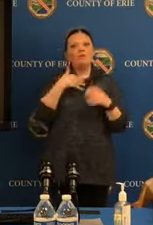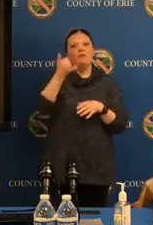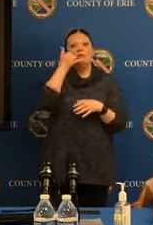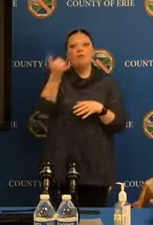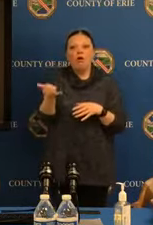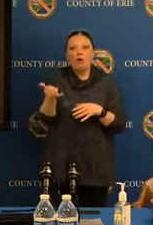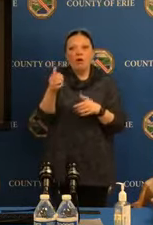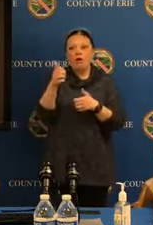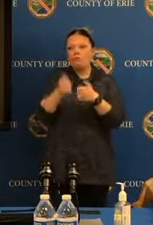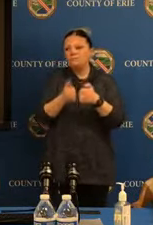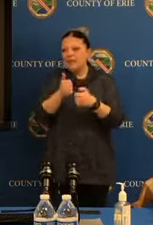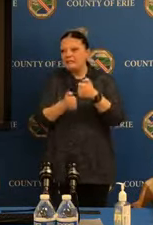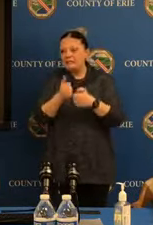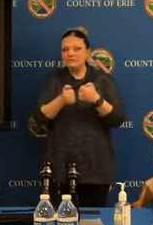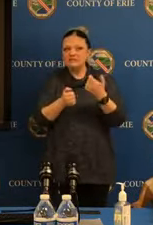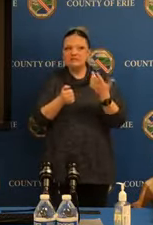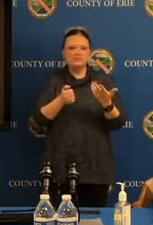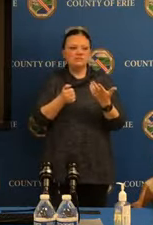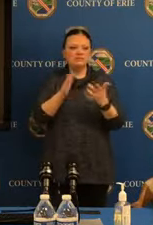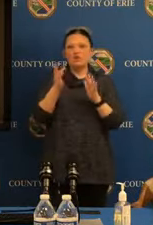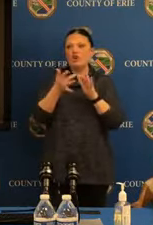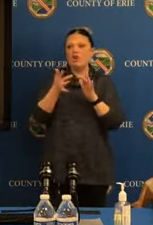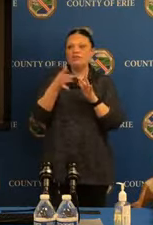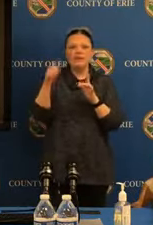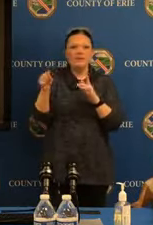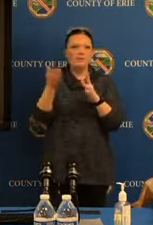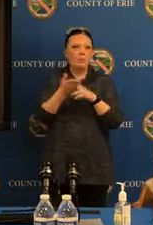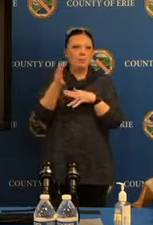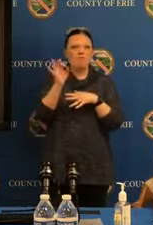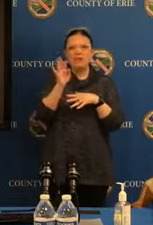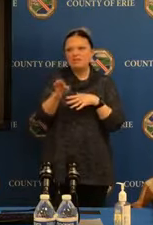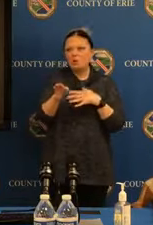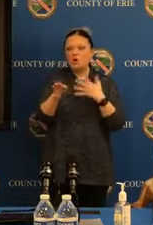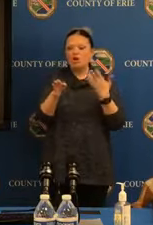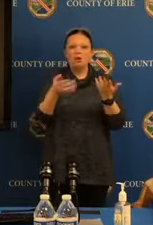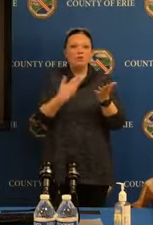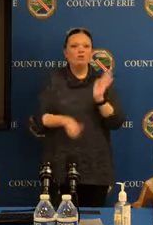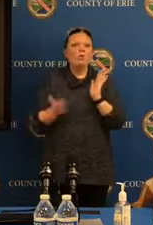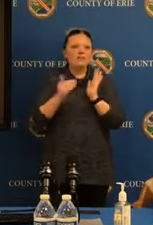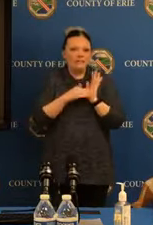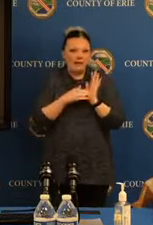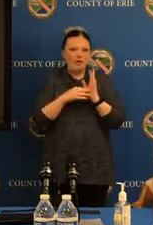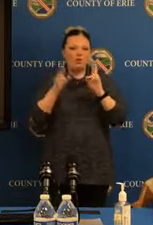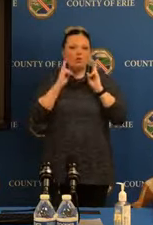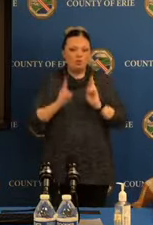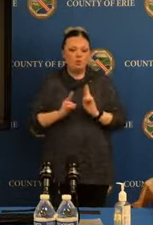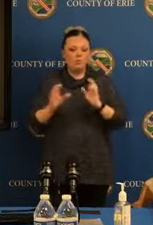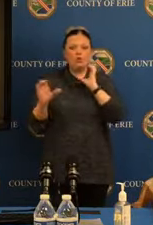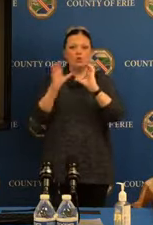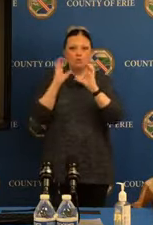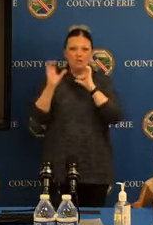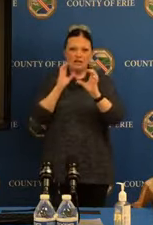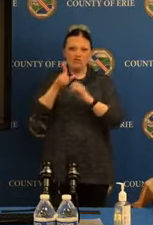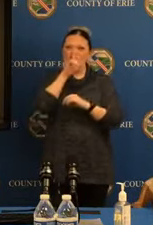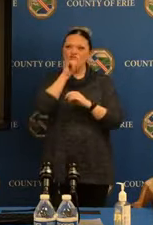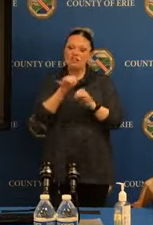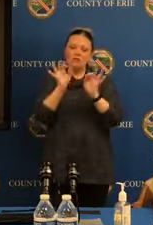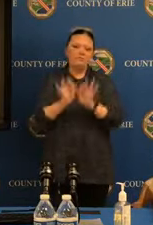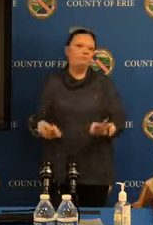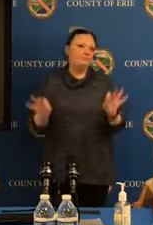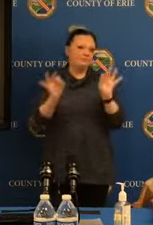them, text them, contact them through Facebook. I mean, again, I think human communication is really